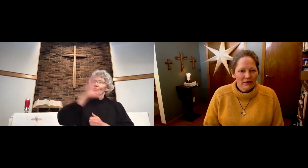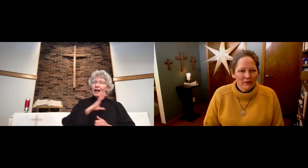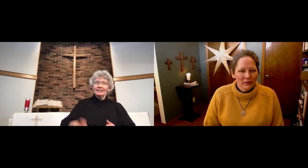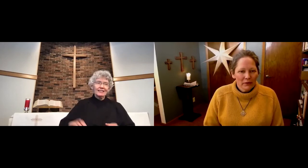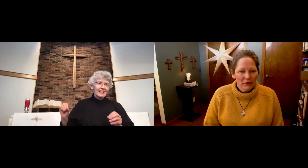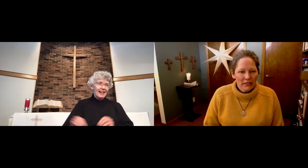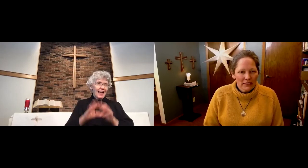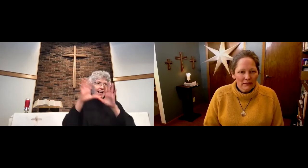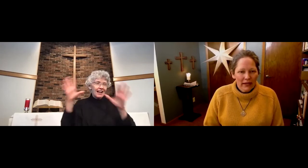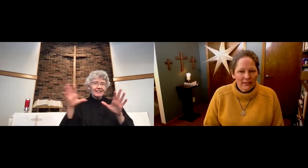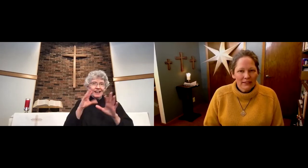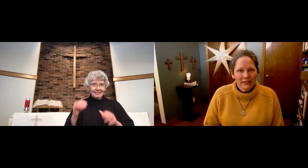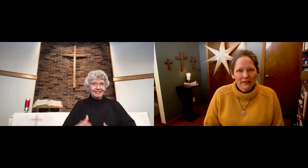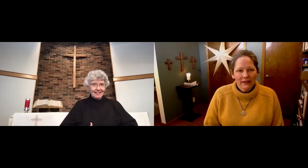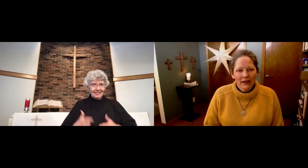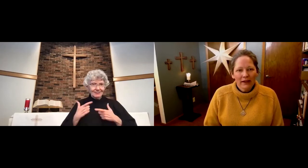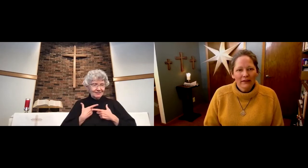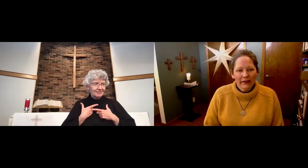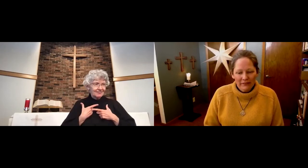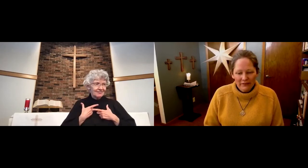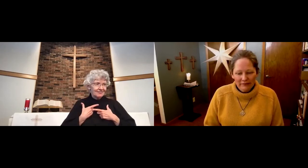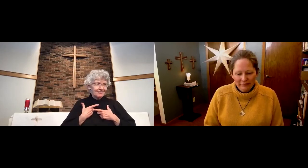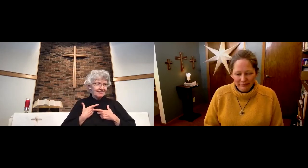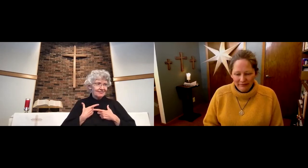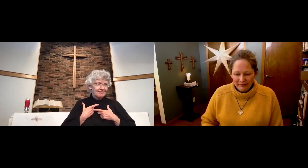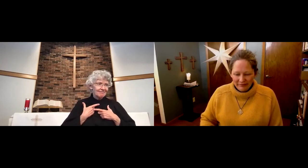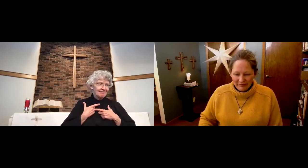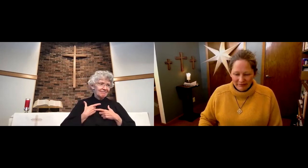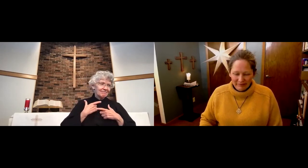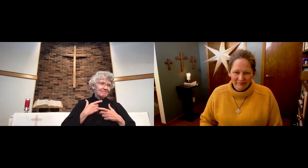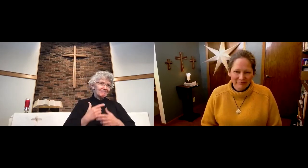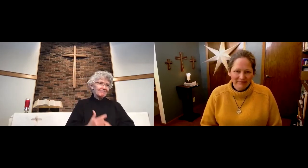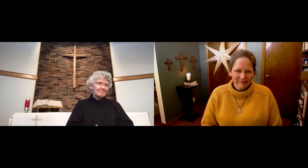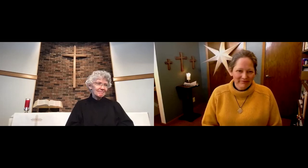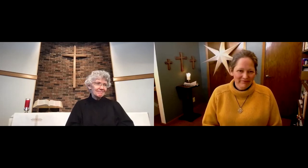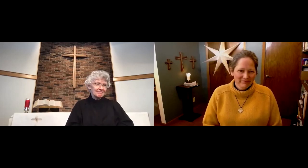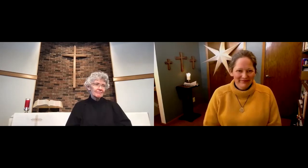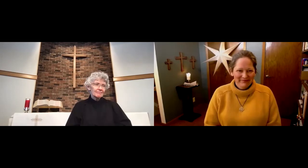Be filled with Christ's light and life.